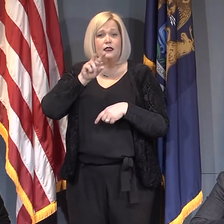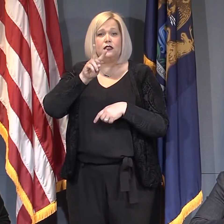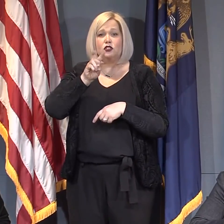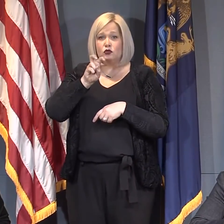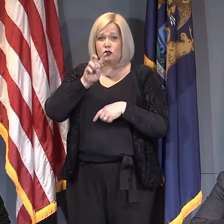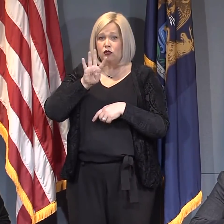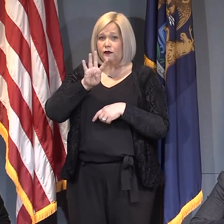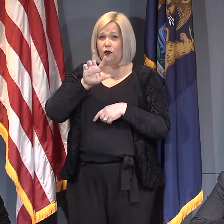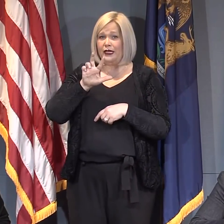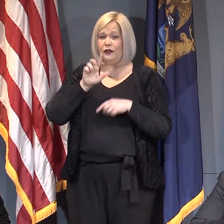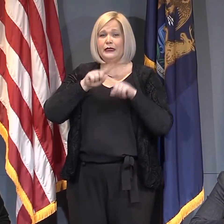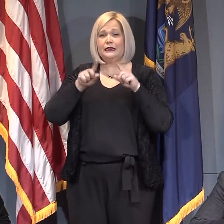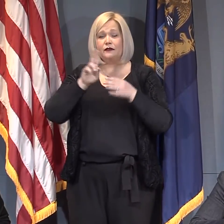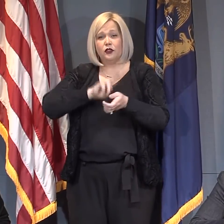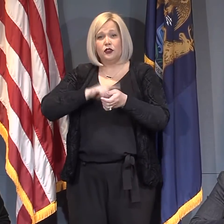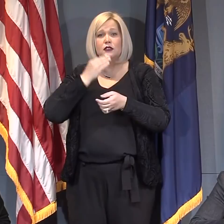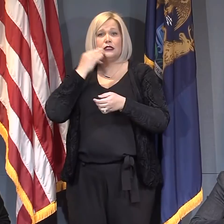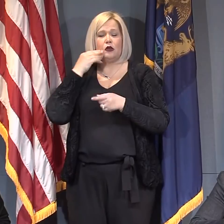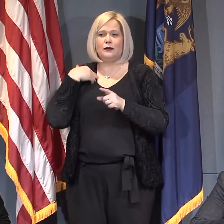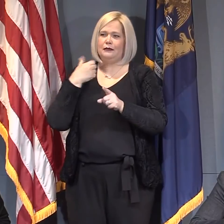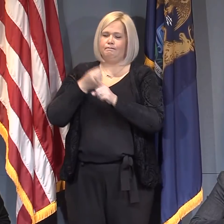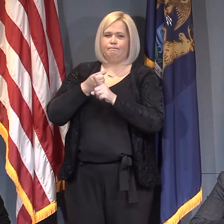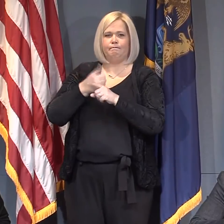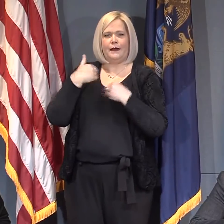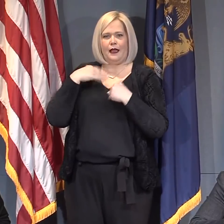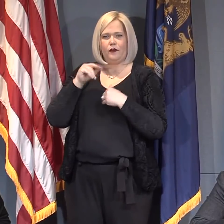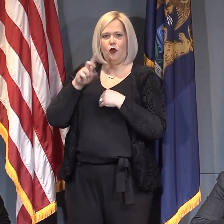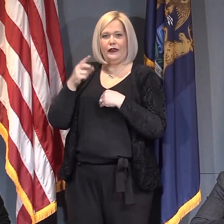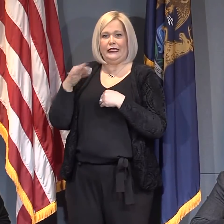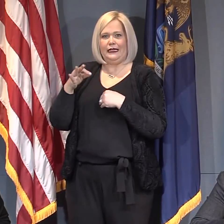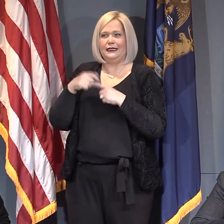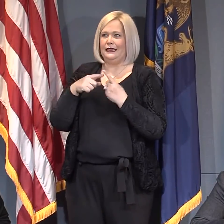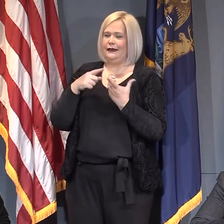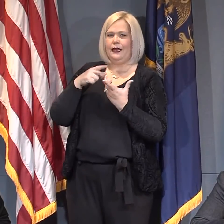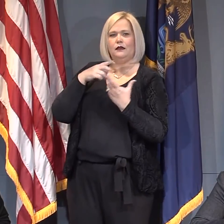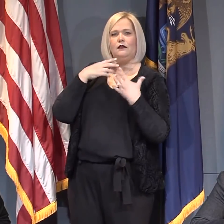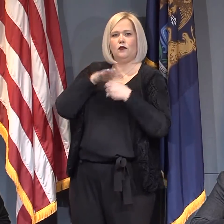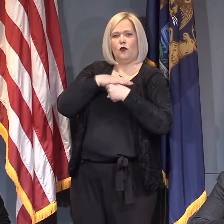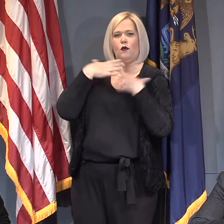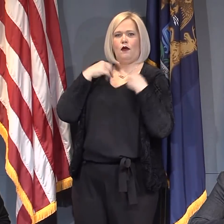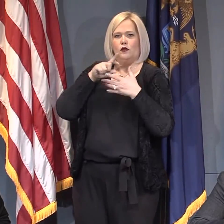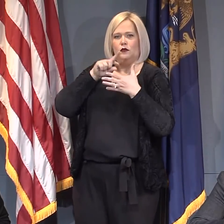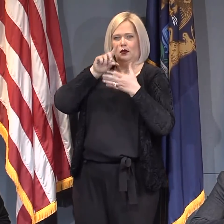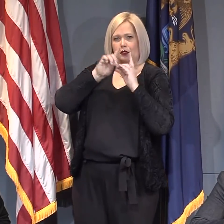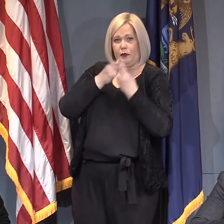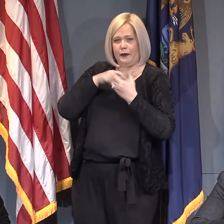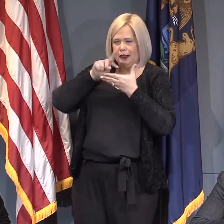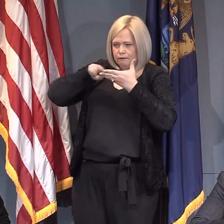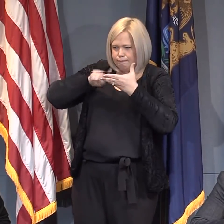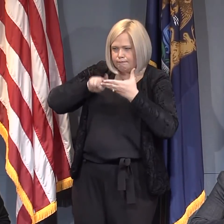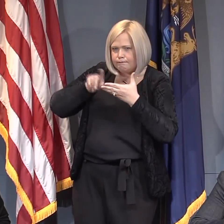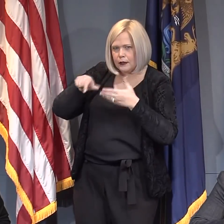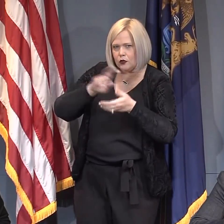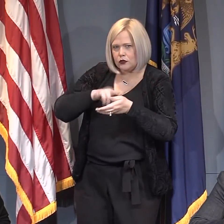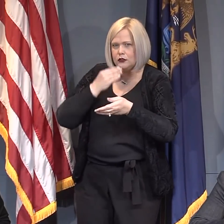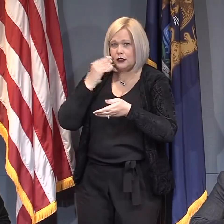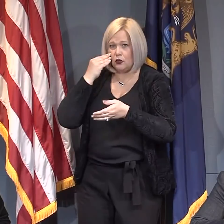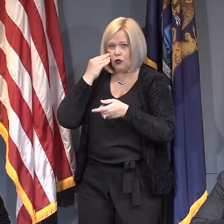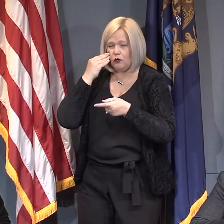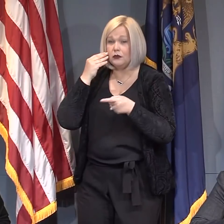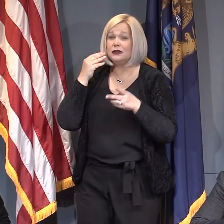243 facilities that had outbreaks that the local health departments were investigating. We know that these are some of our